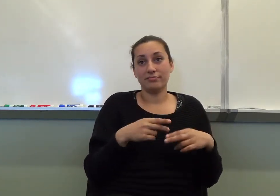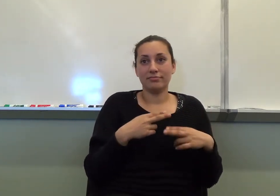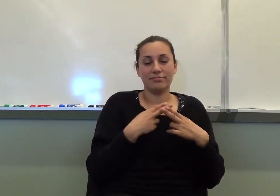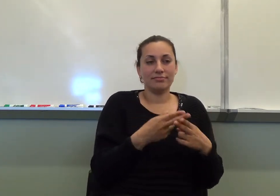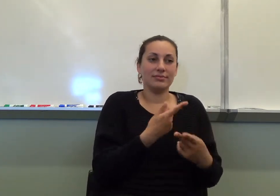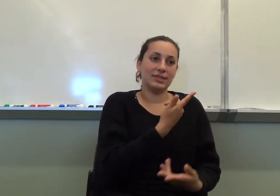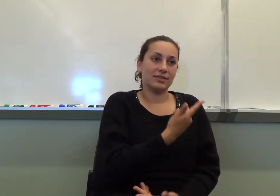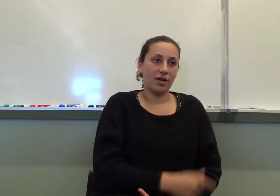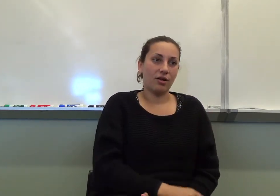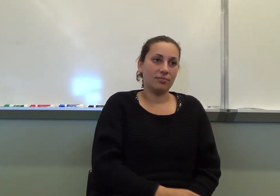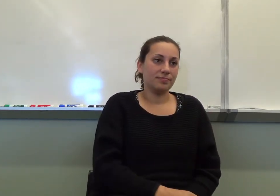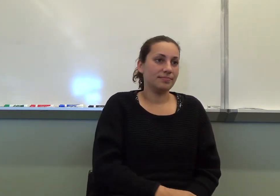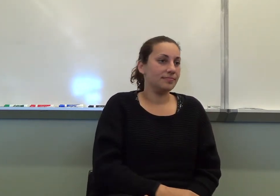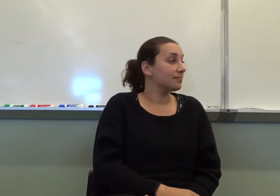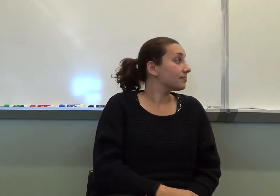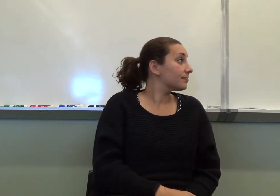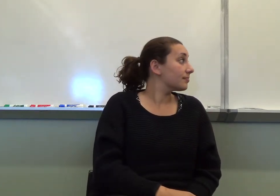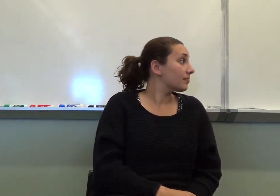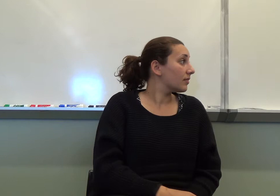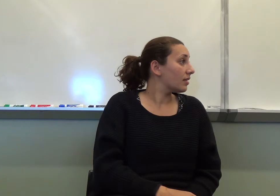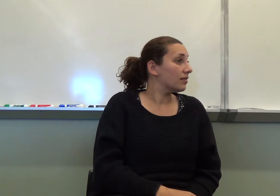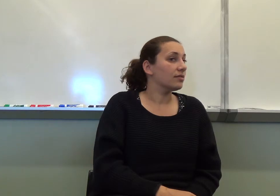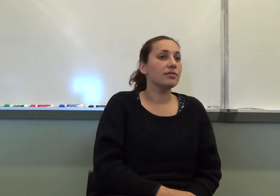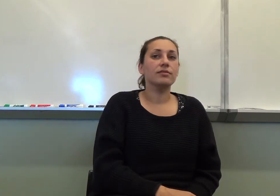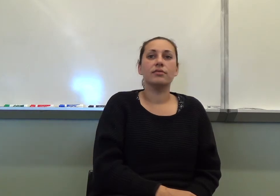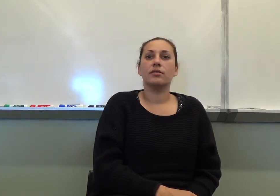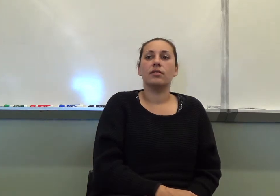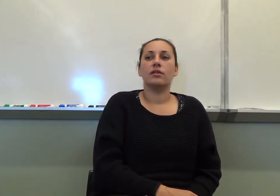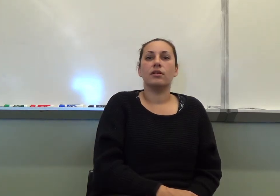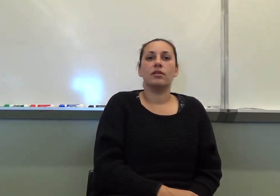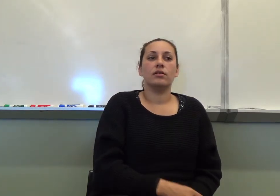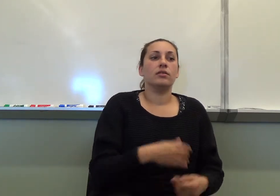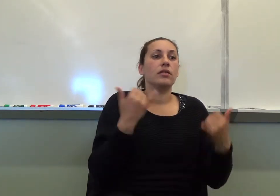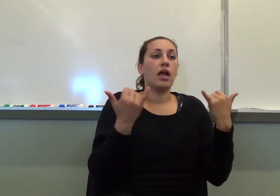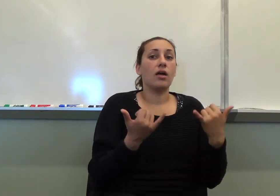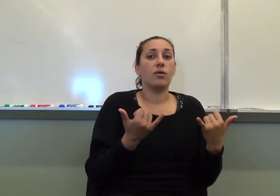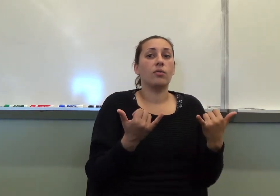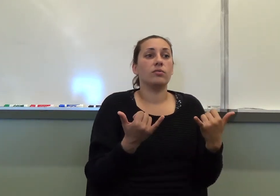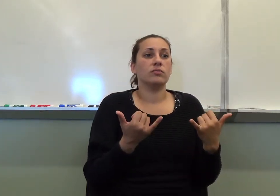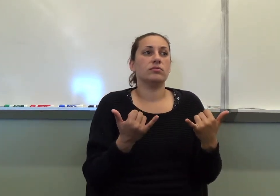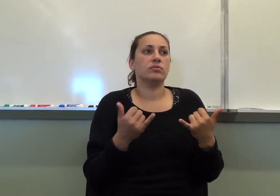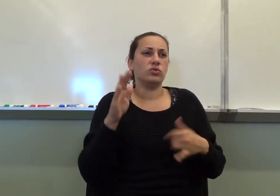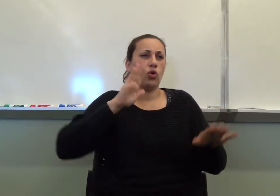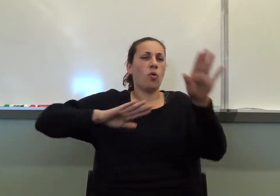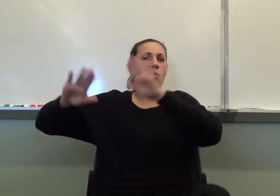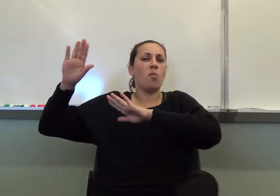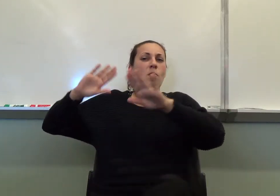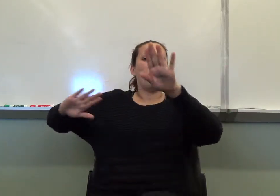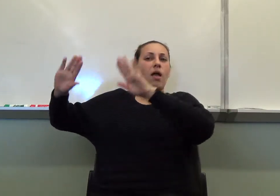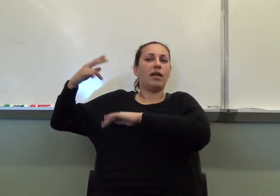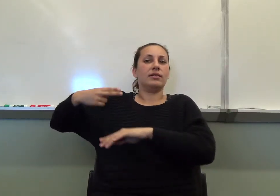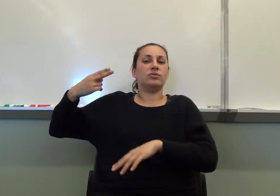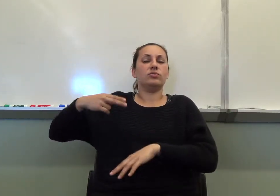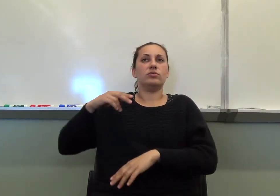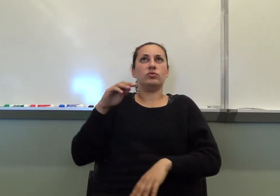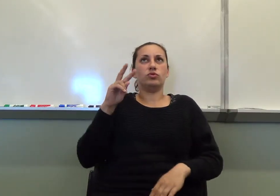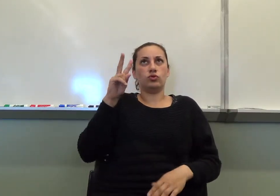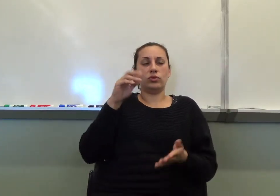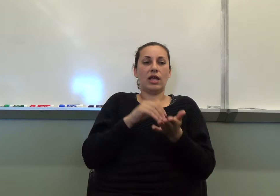Okay, now given all of this, we're going to go back 2,500 years now to a time